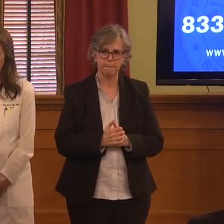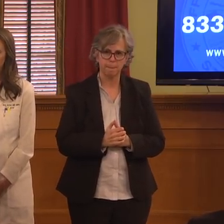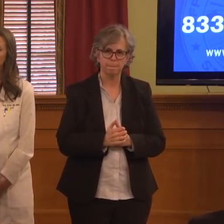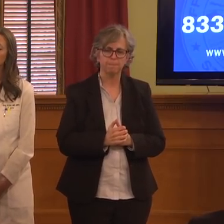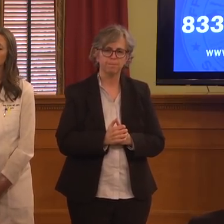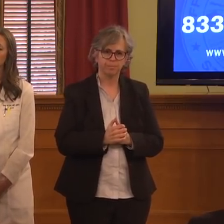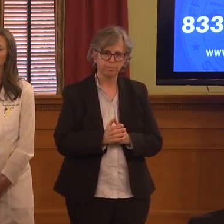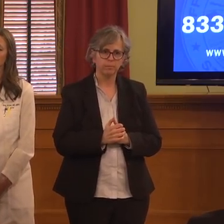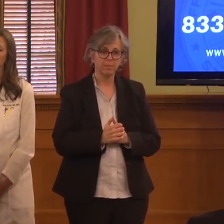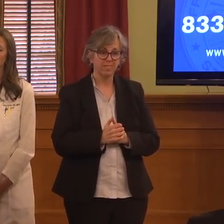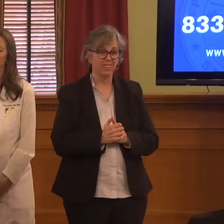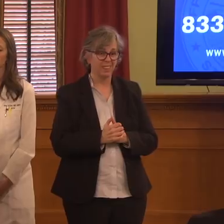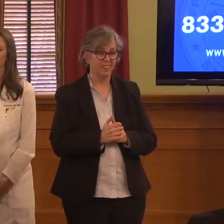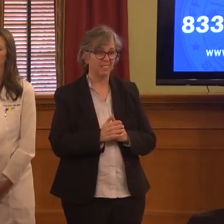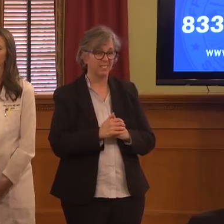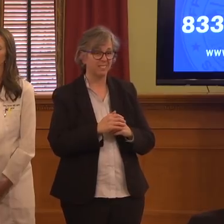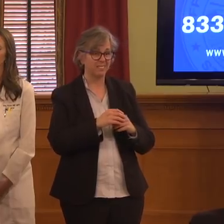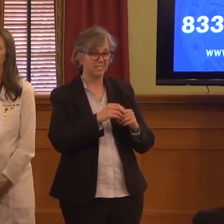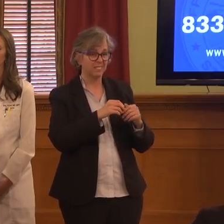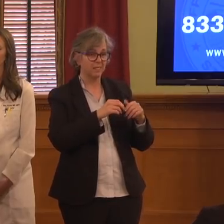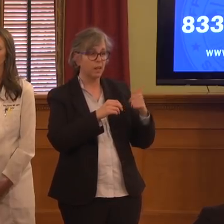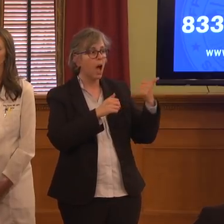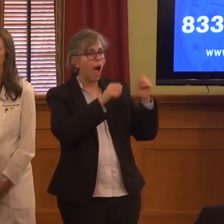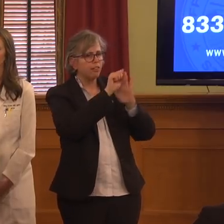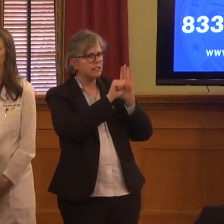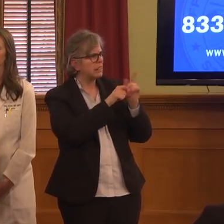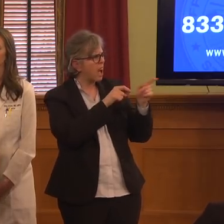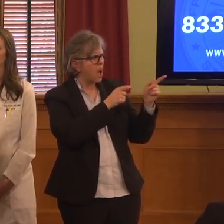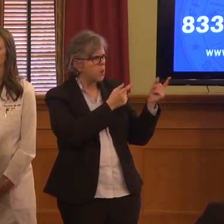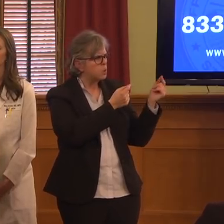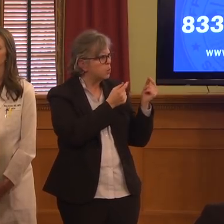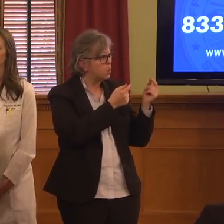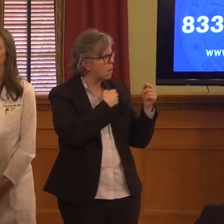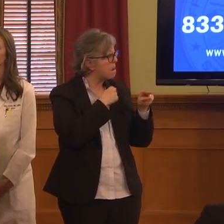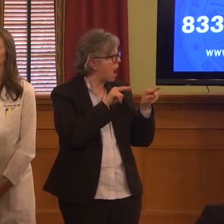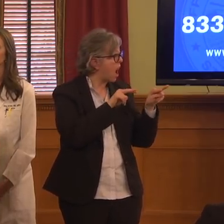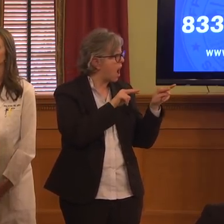based on what's happened in other states, based on what has happened in other countries,